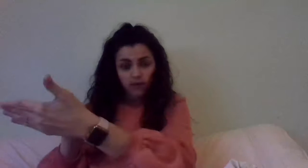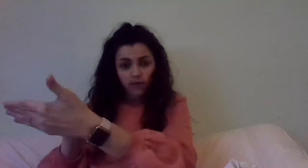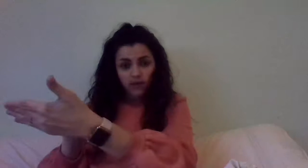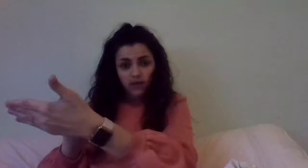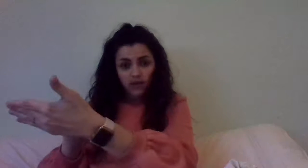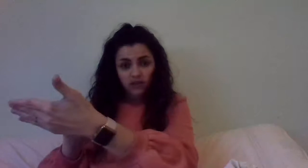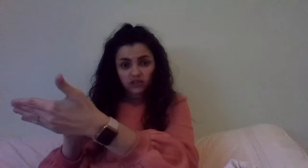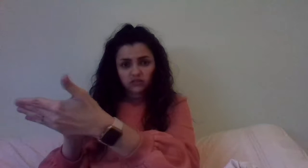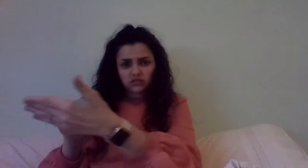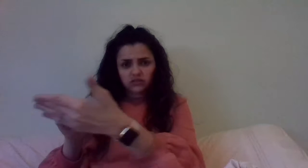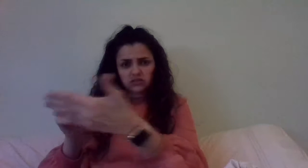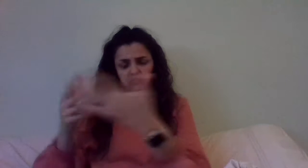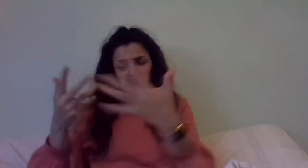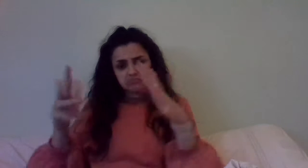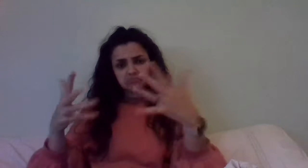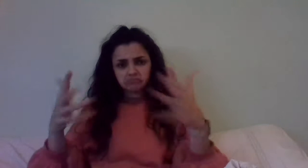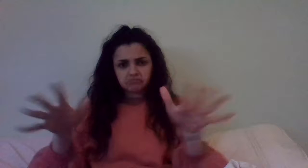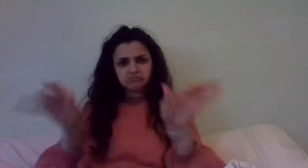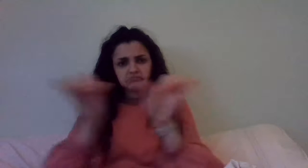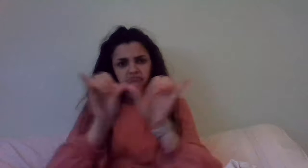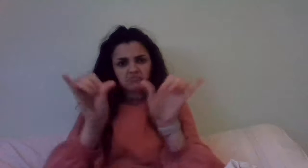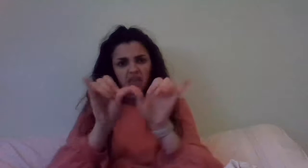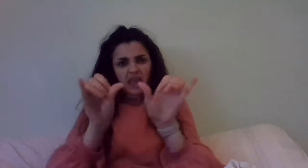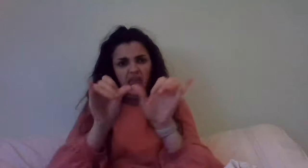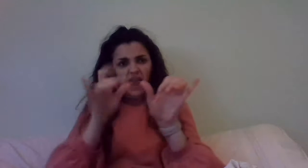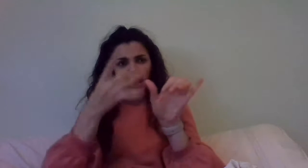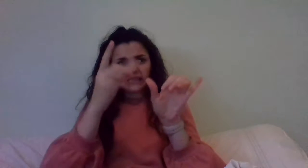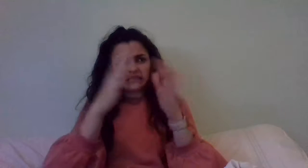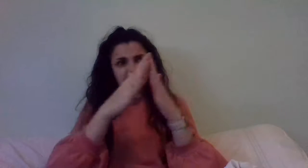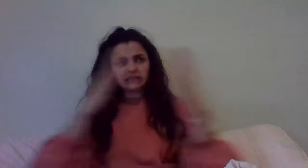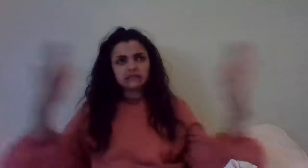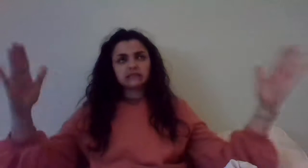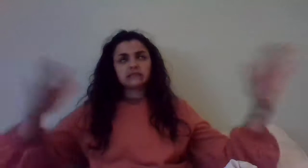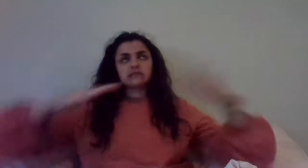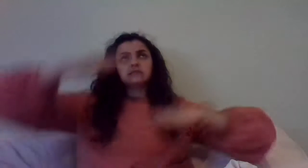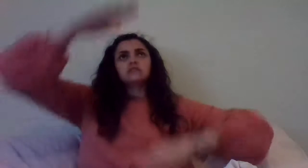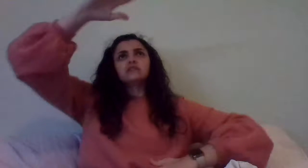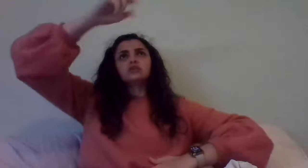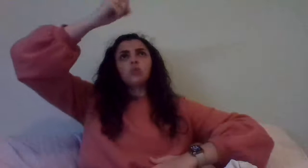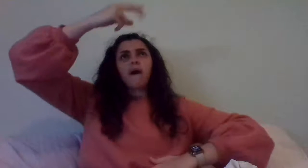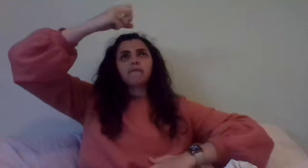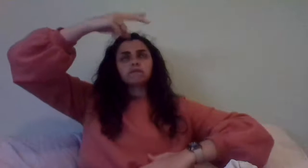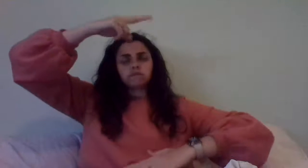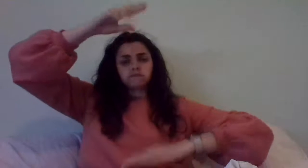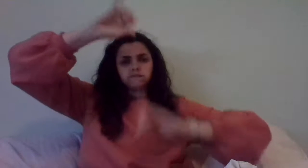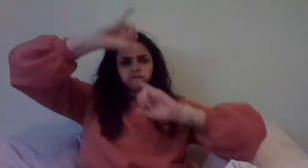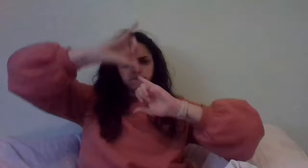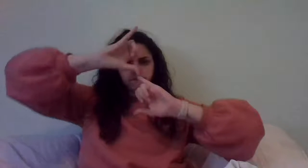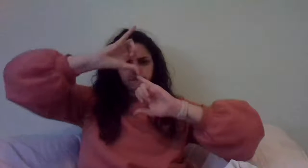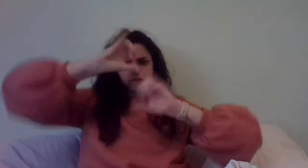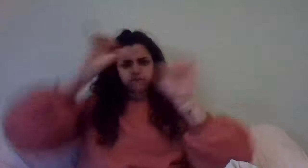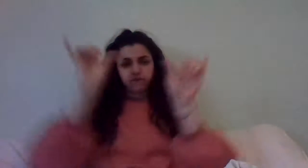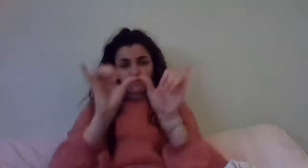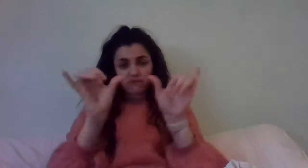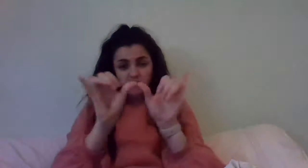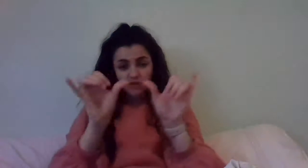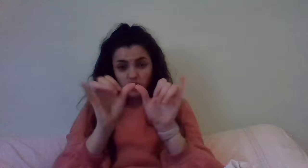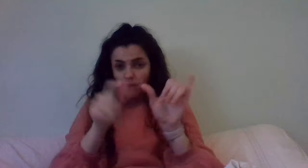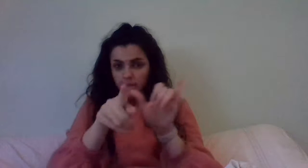12 inches each on board, which forces you to interact very closely with them. You have to get right